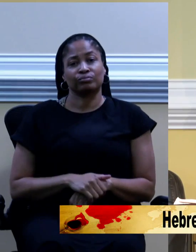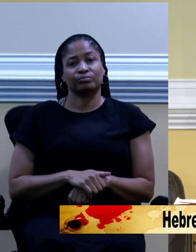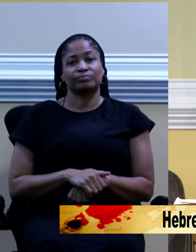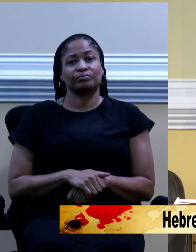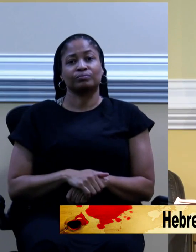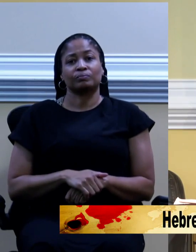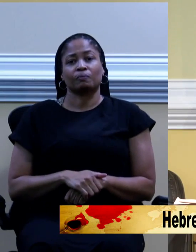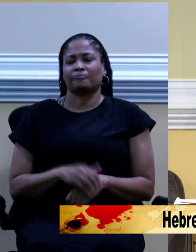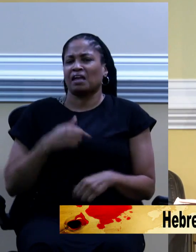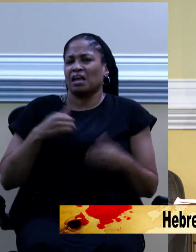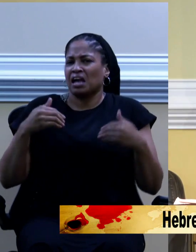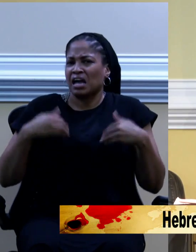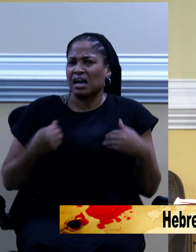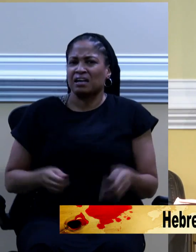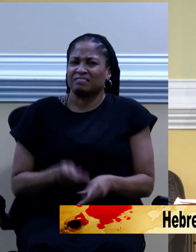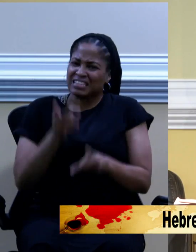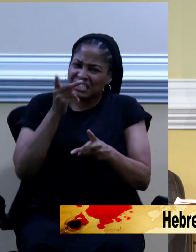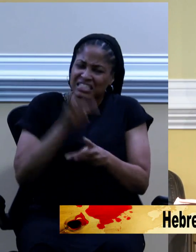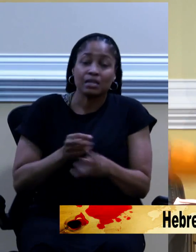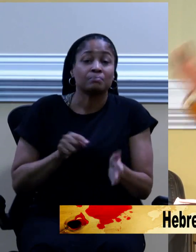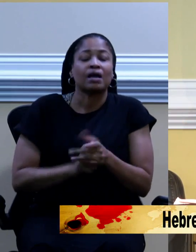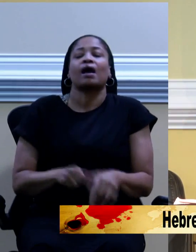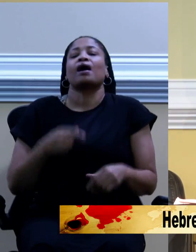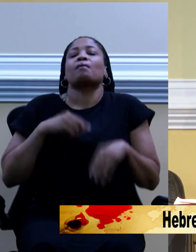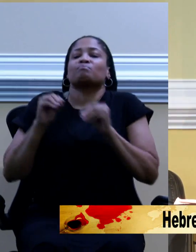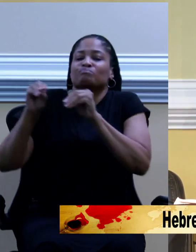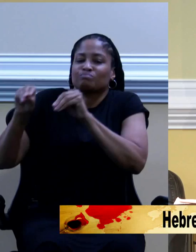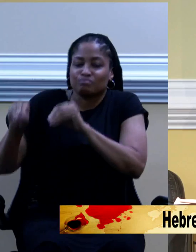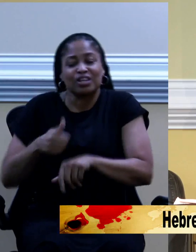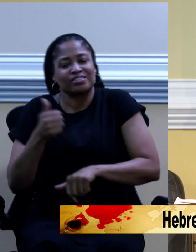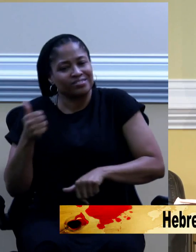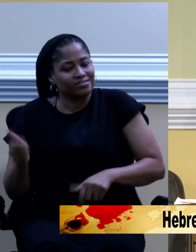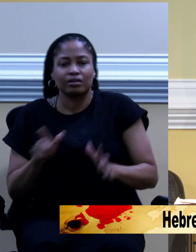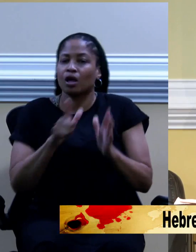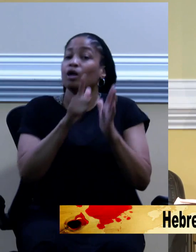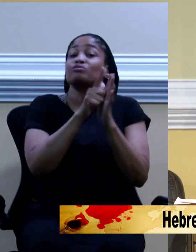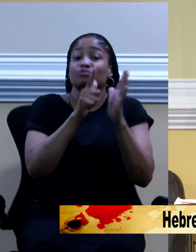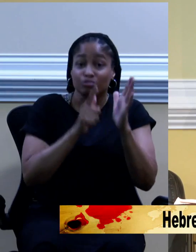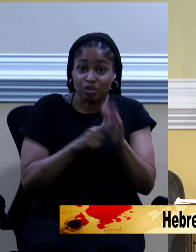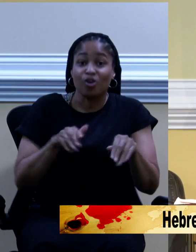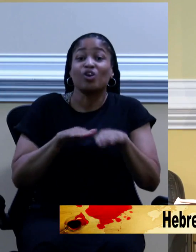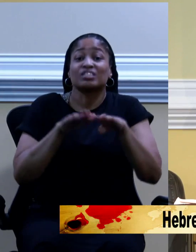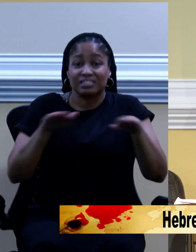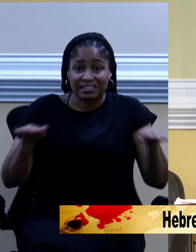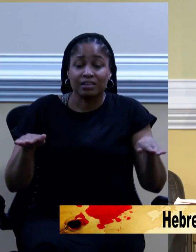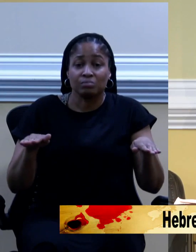keep killing, so I'm going to put another law on the table. I'm going to replace this sinning man with animals.